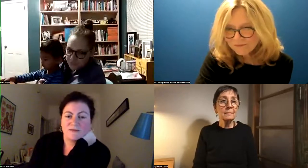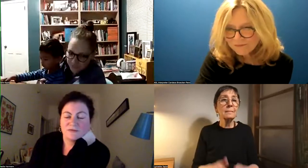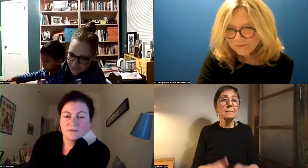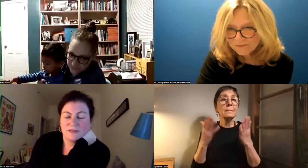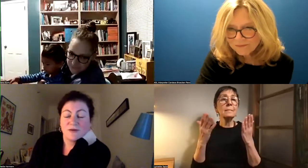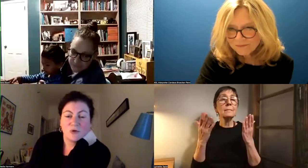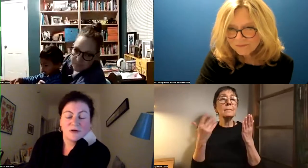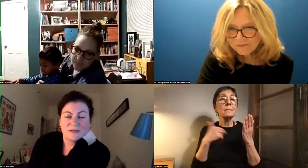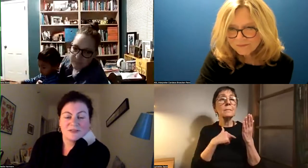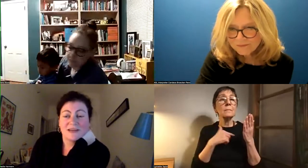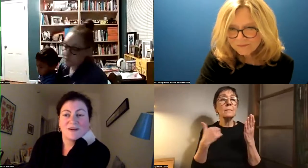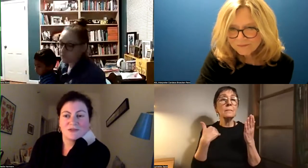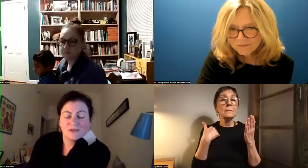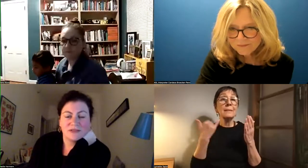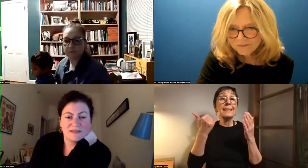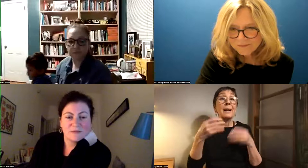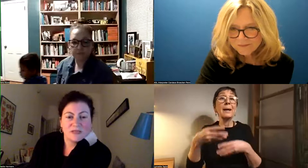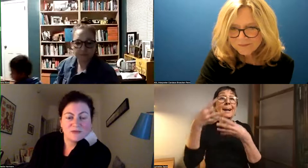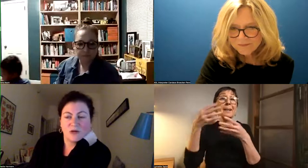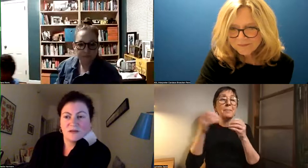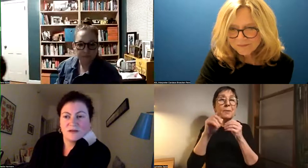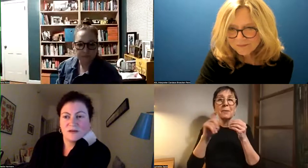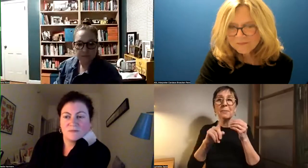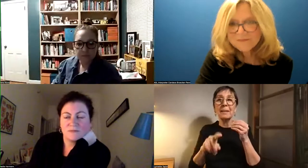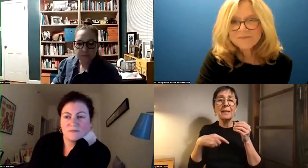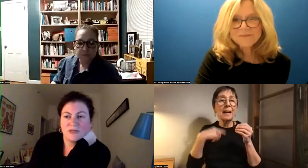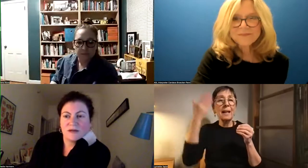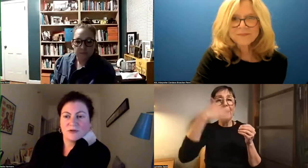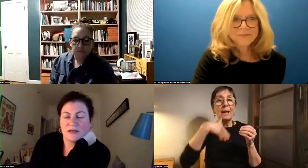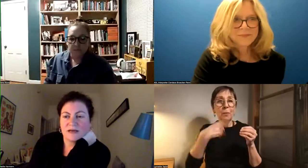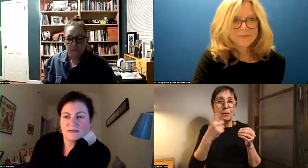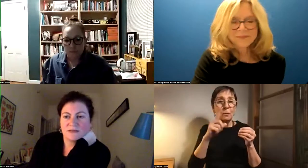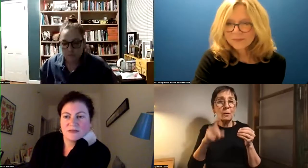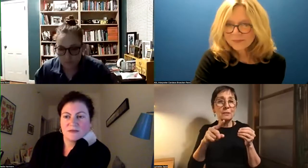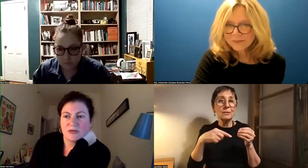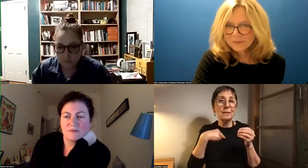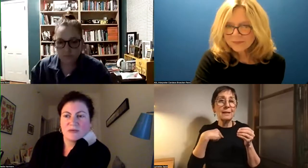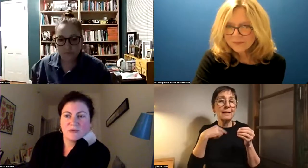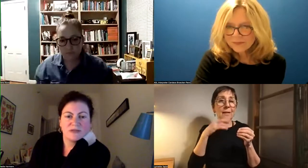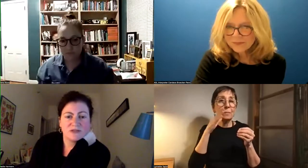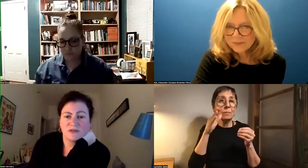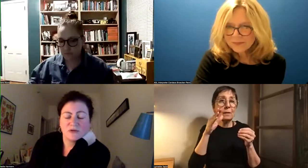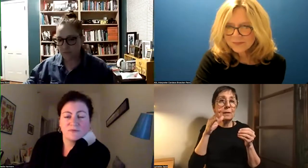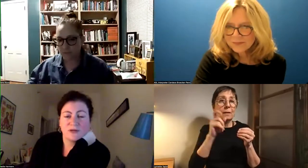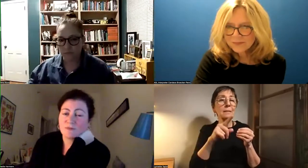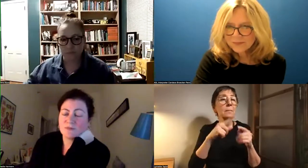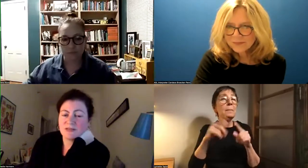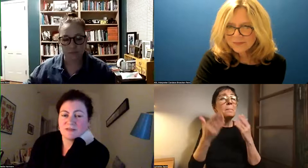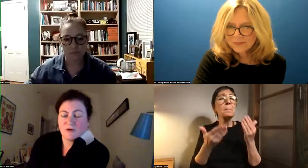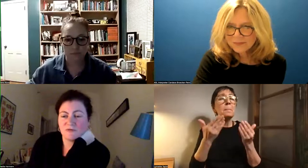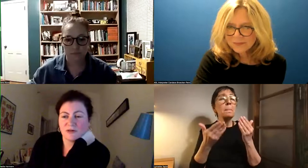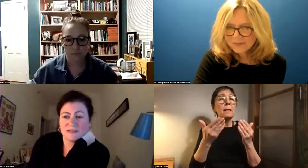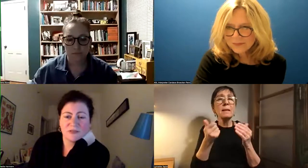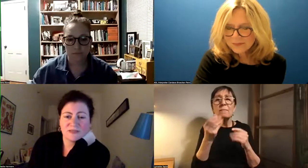We have now more questions, and I also realize I missed one that I'm going to ask, but maybe we can just go a couple